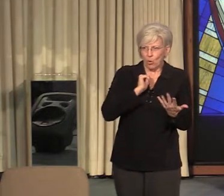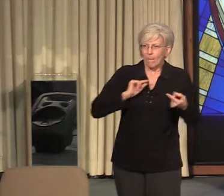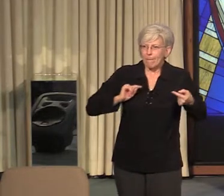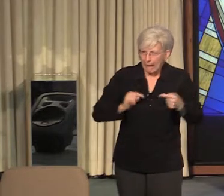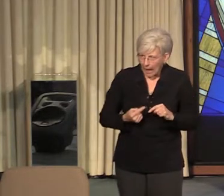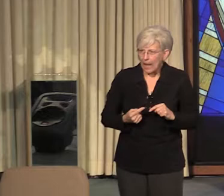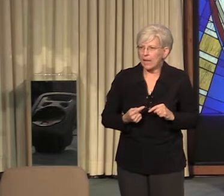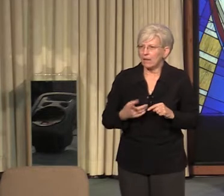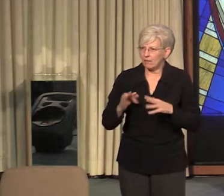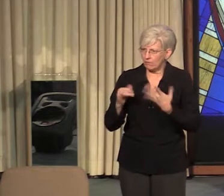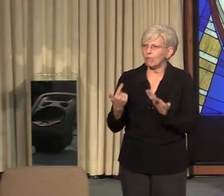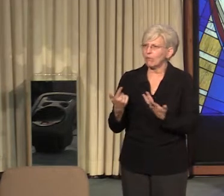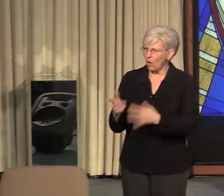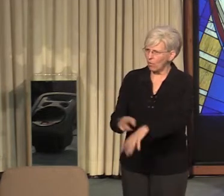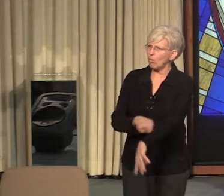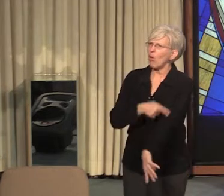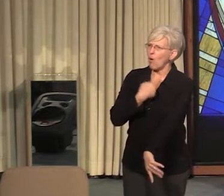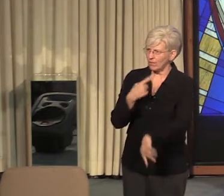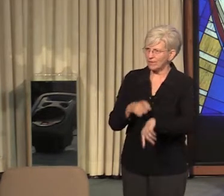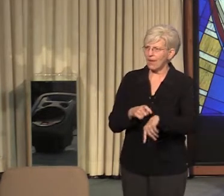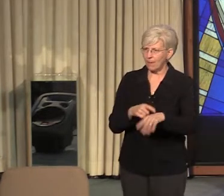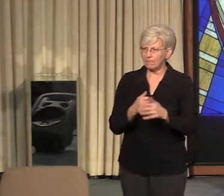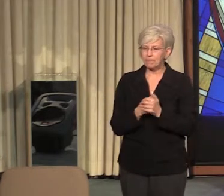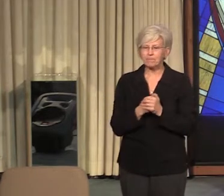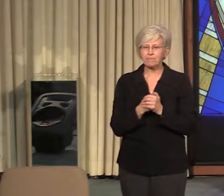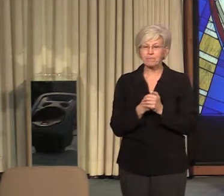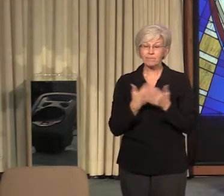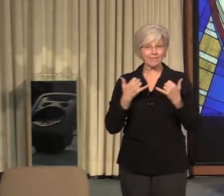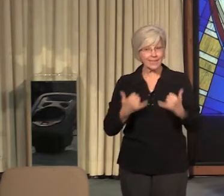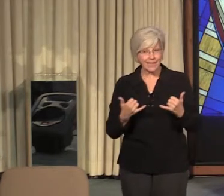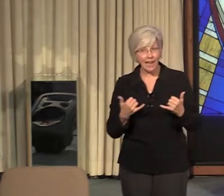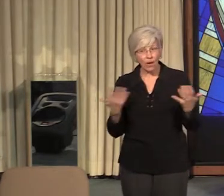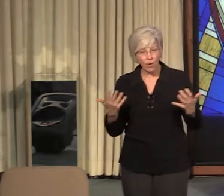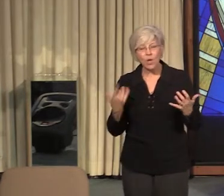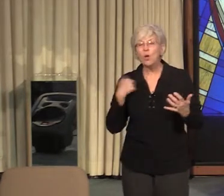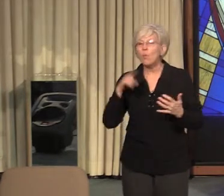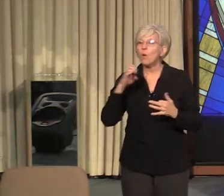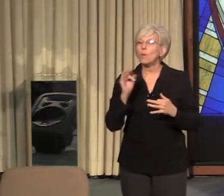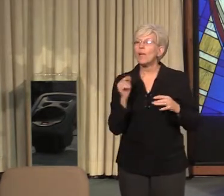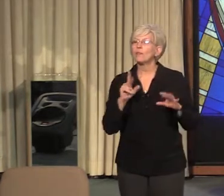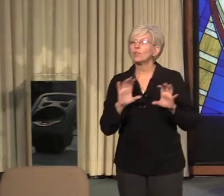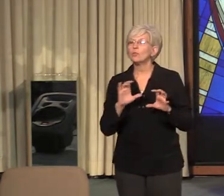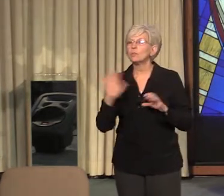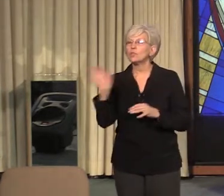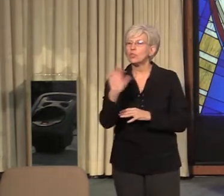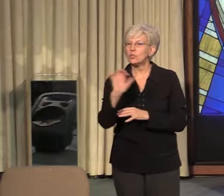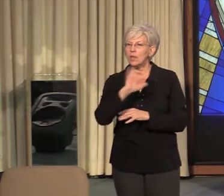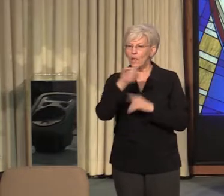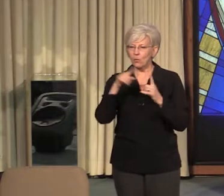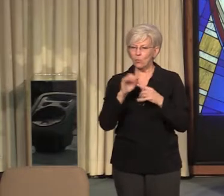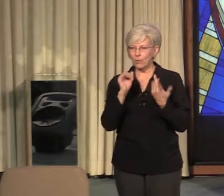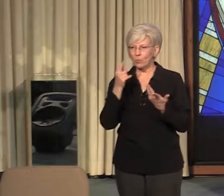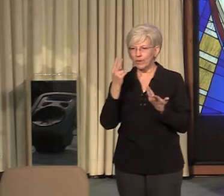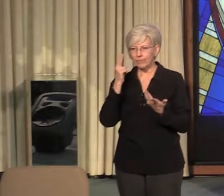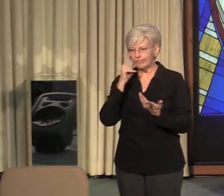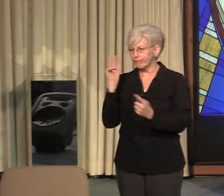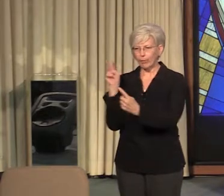life. Now, what we have to do is, just like when we look at